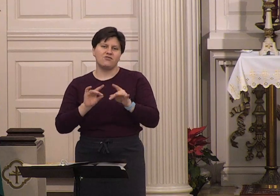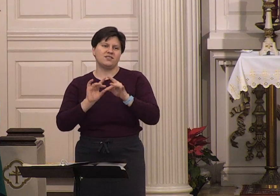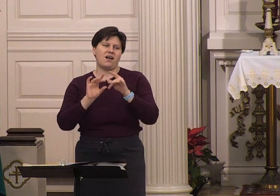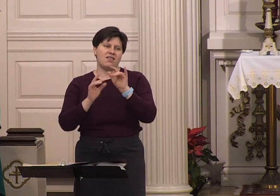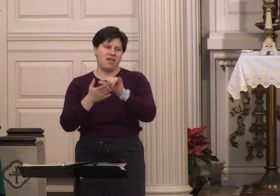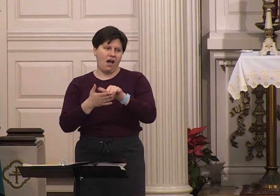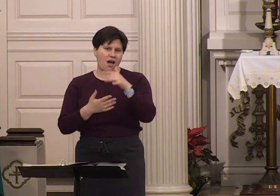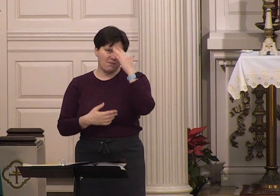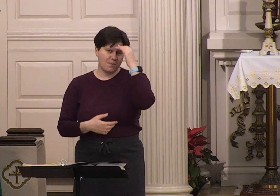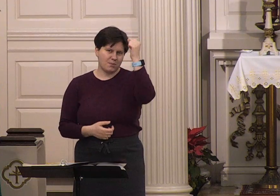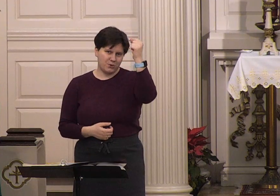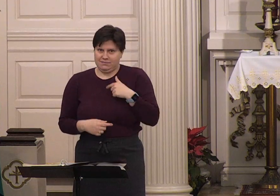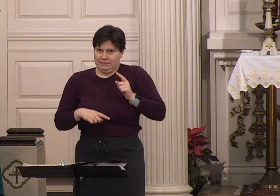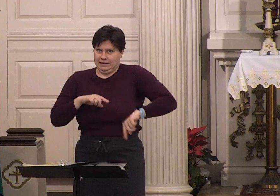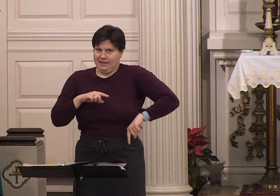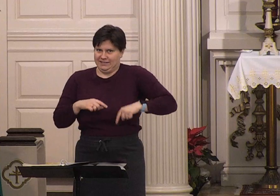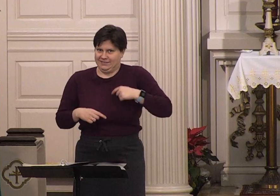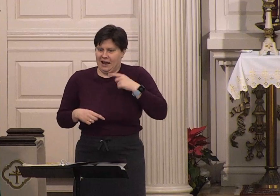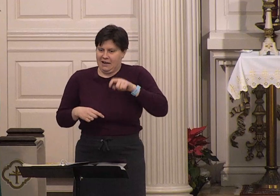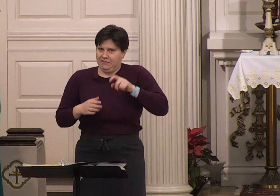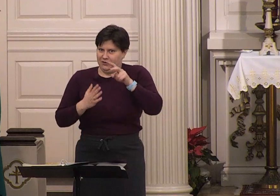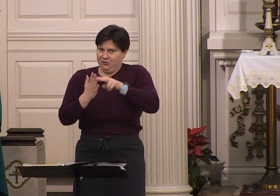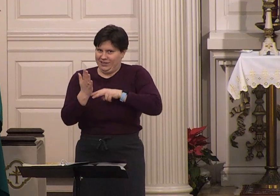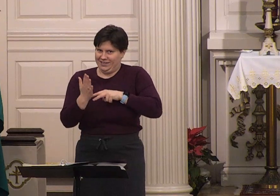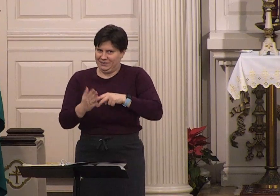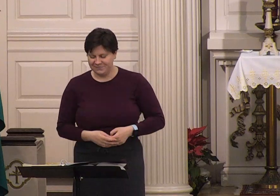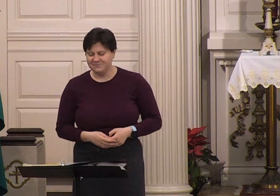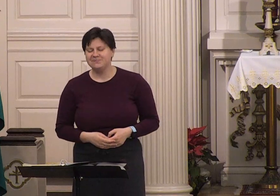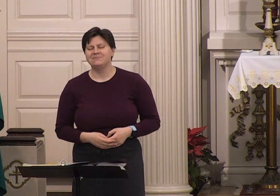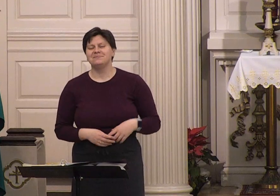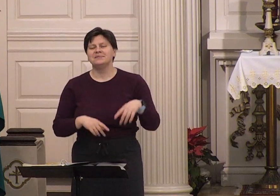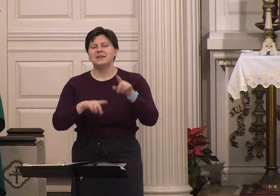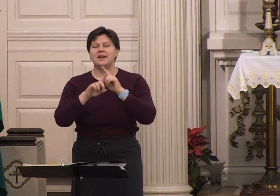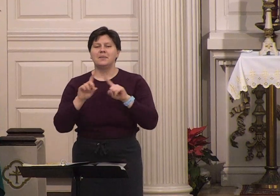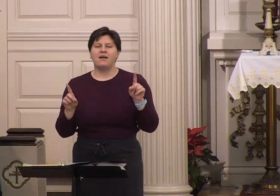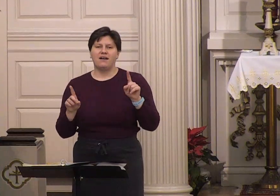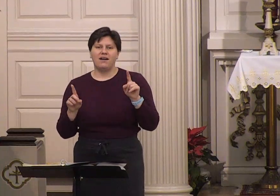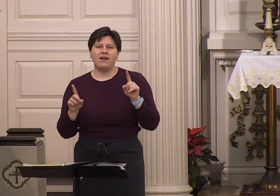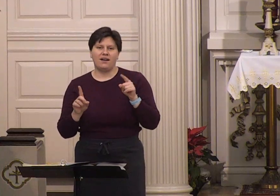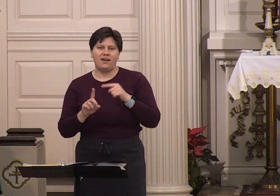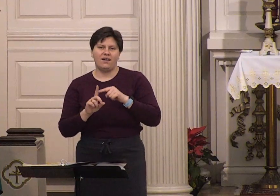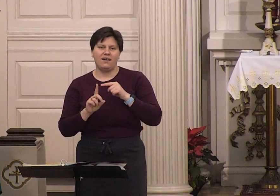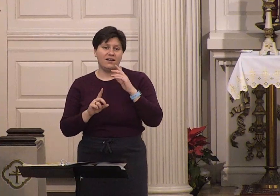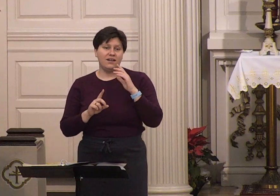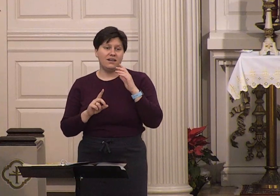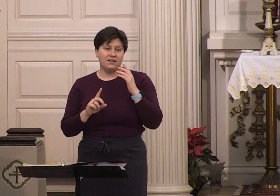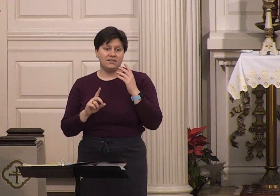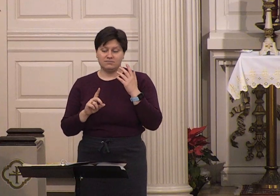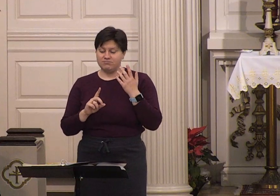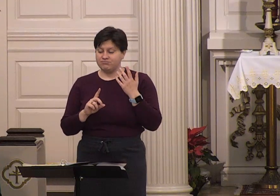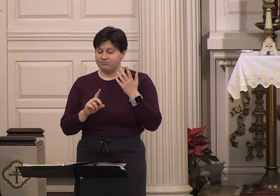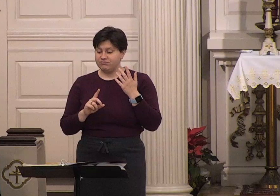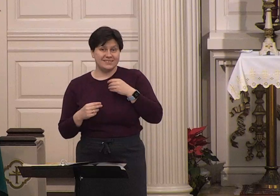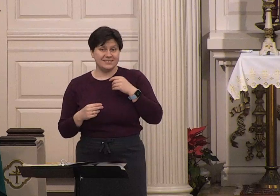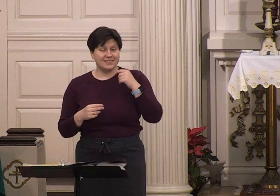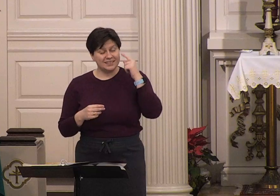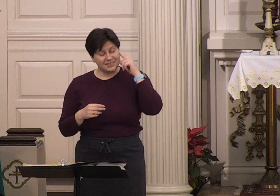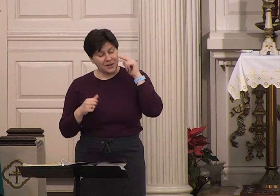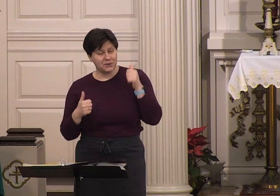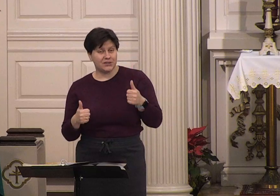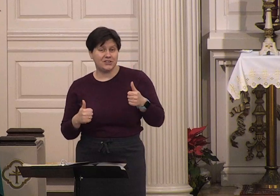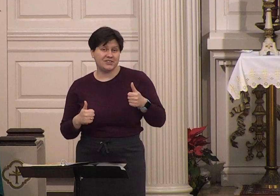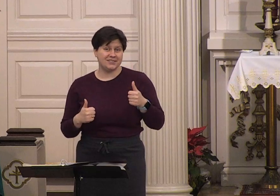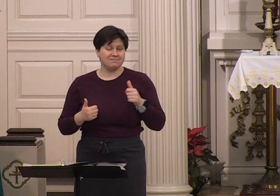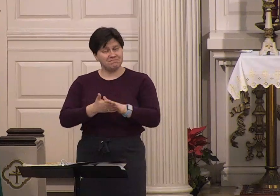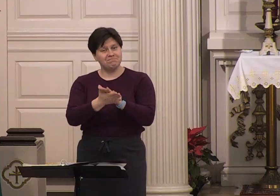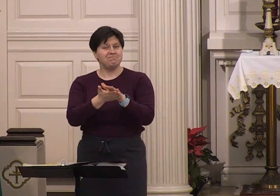memory. I can't. I have to read them all the time. But they're pretty. They sound good,